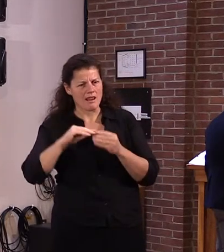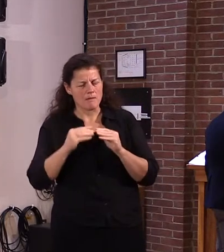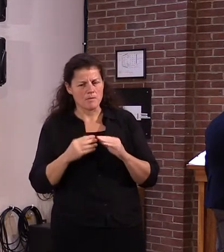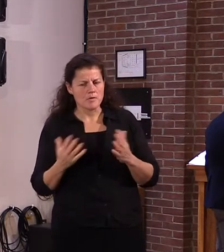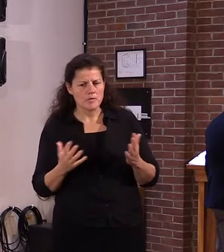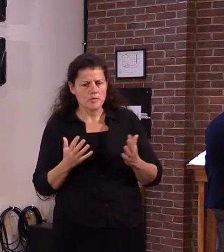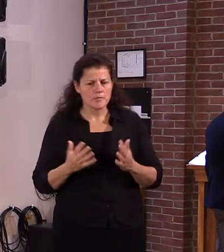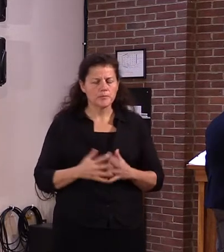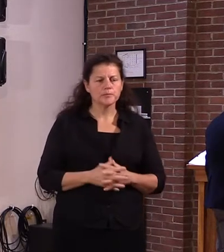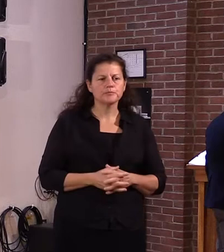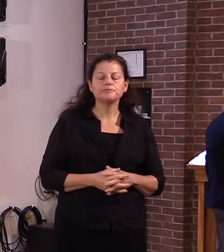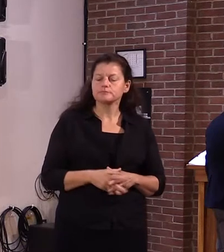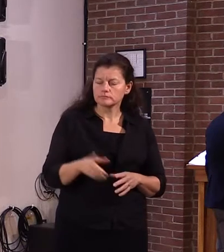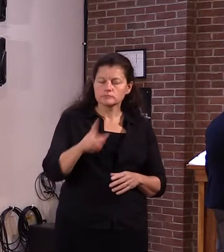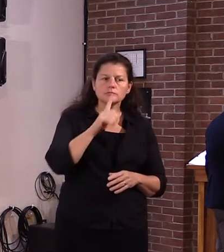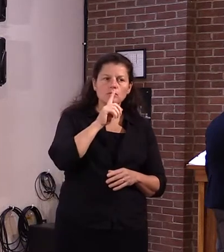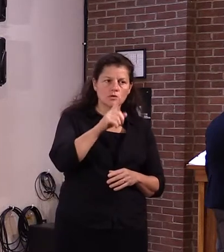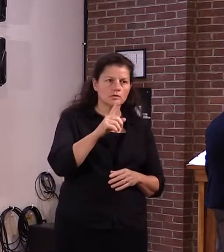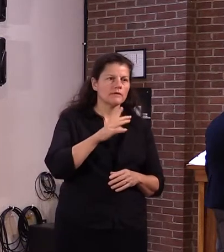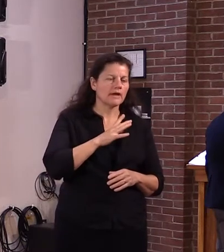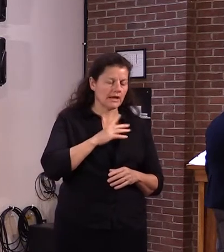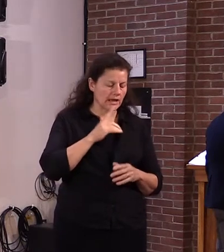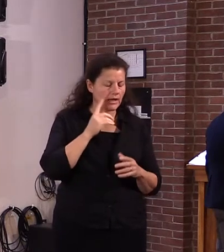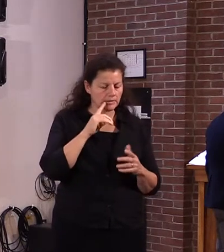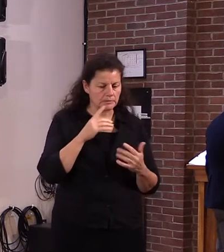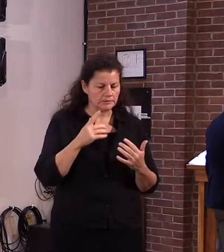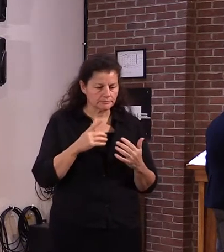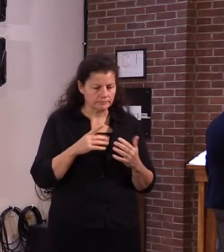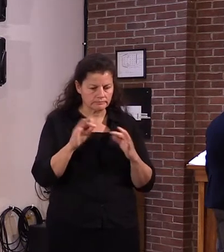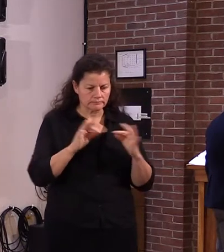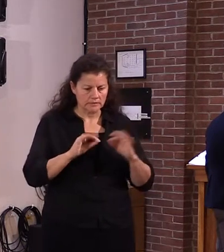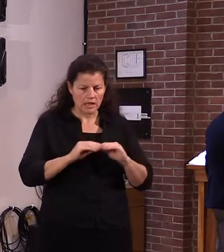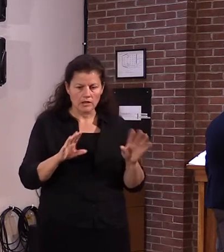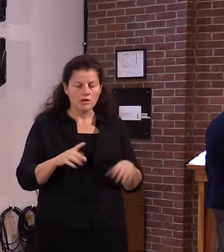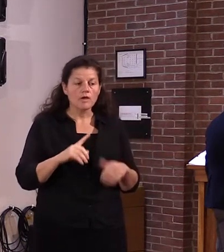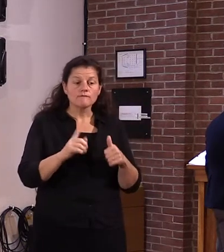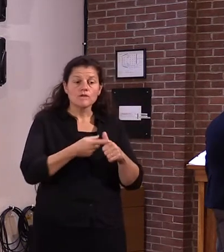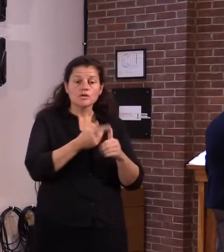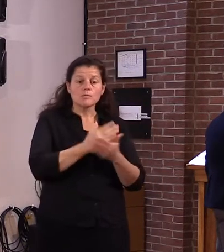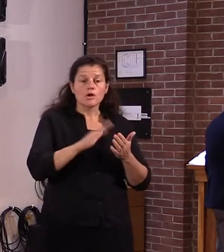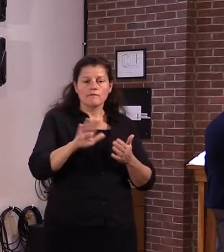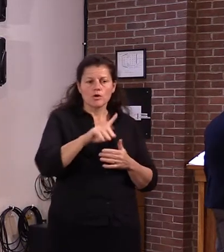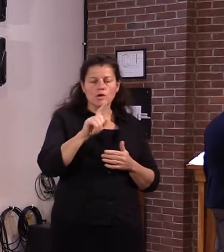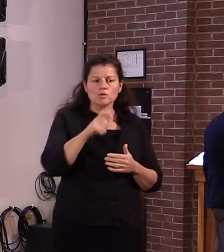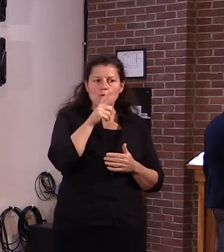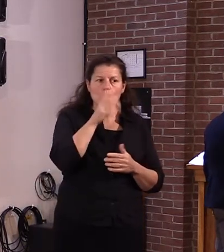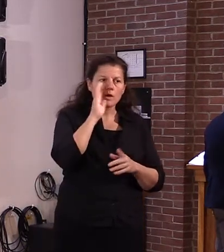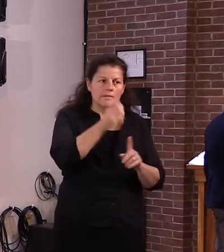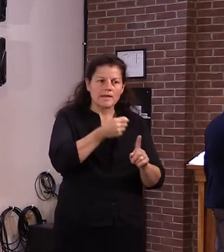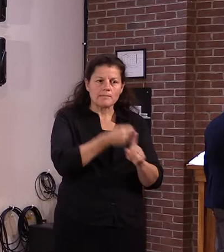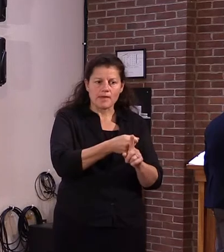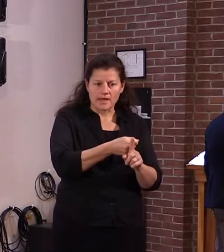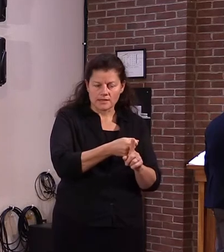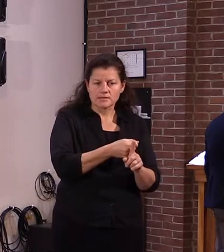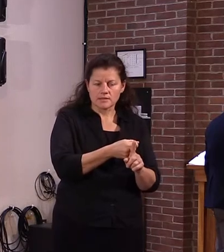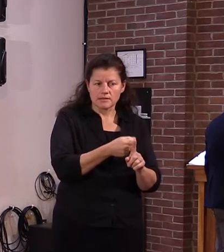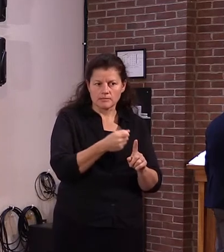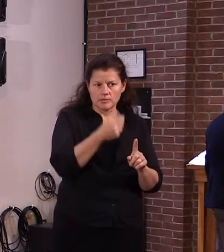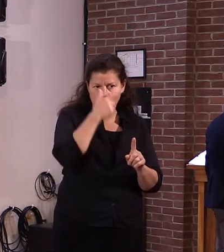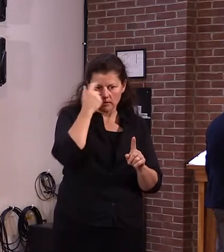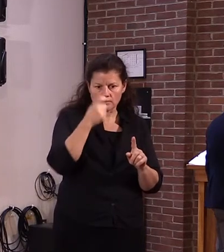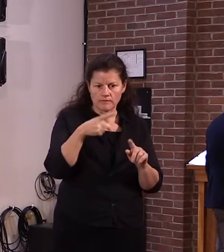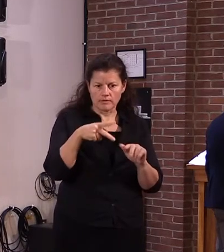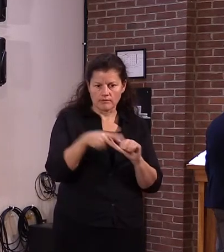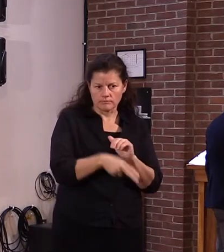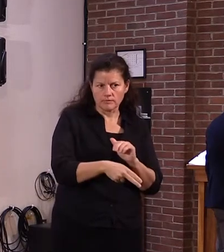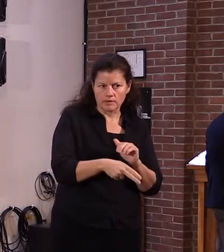Sure, happy to hopefully shed some light on this. So to the first part of your question about who would be impacted, at the time we